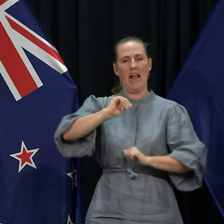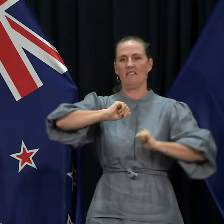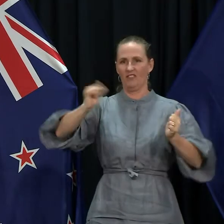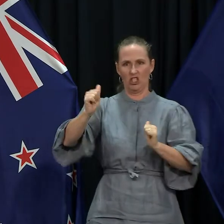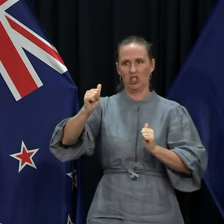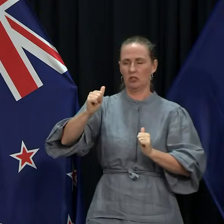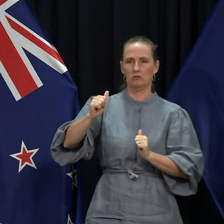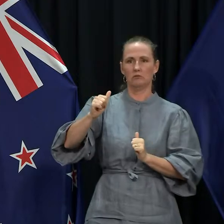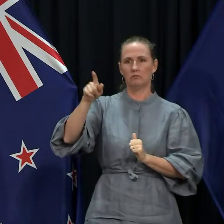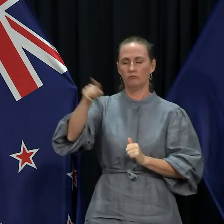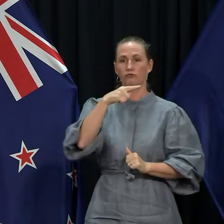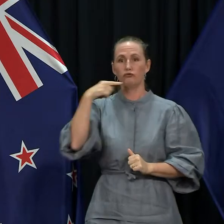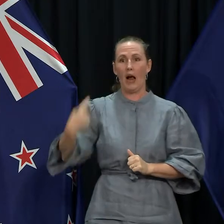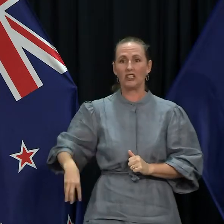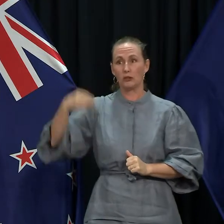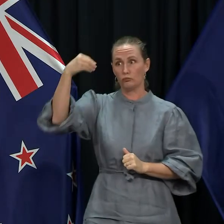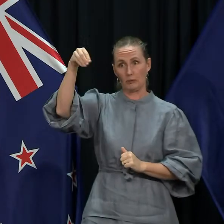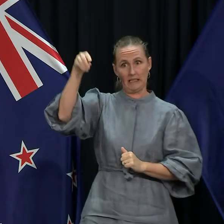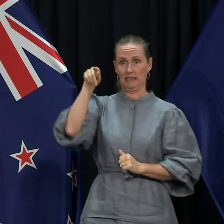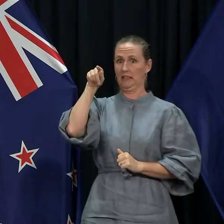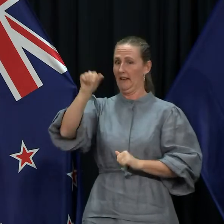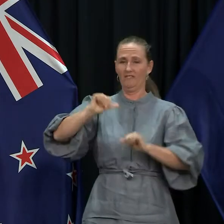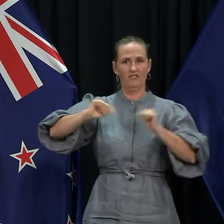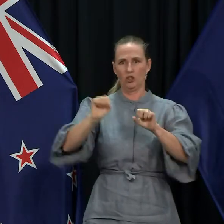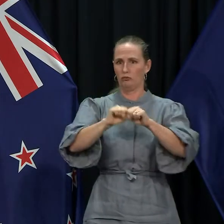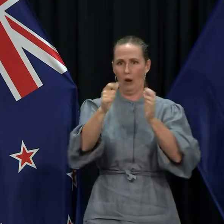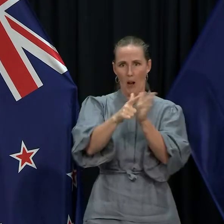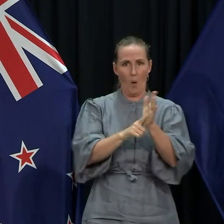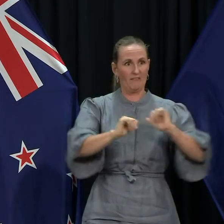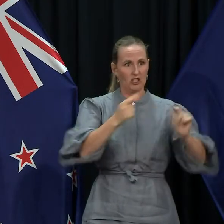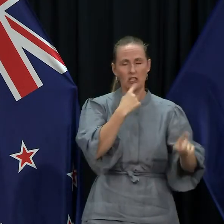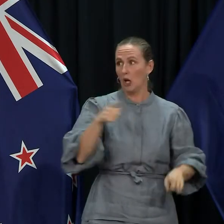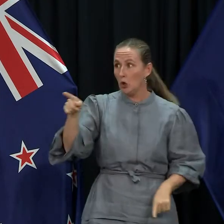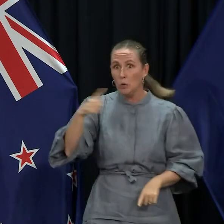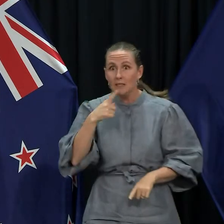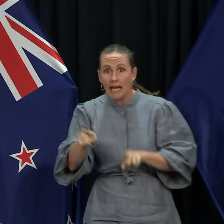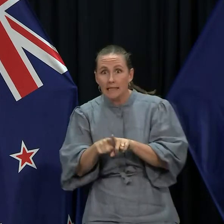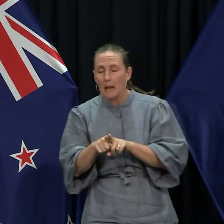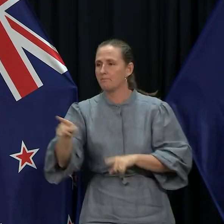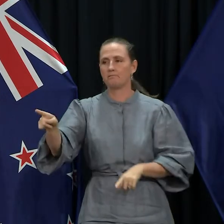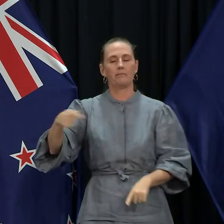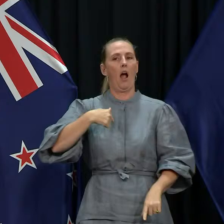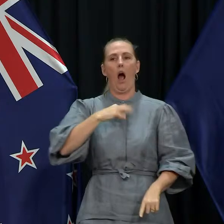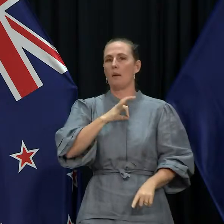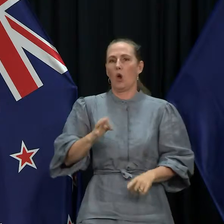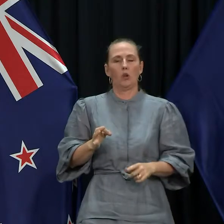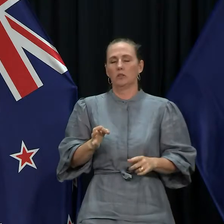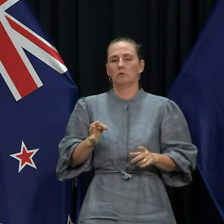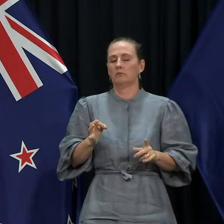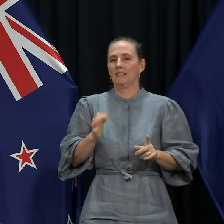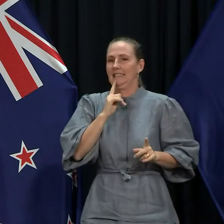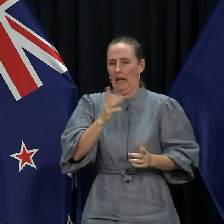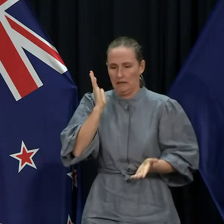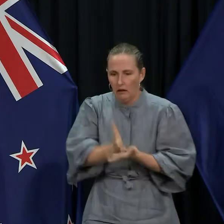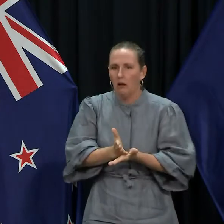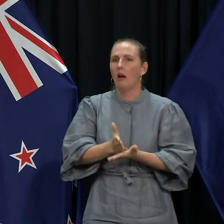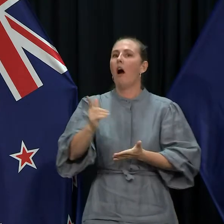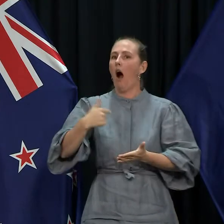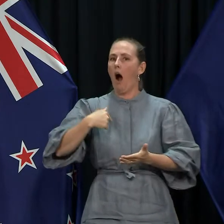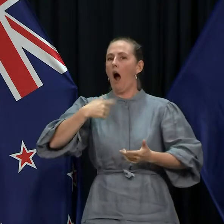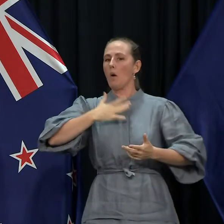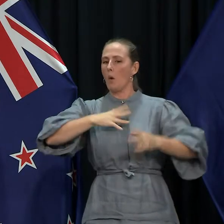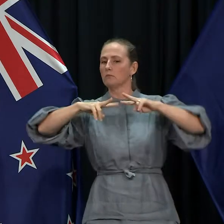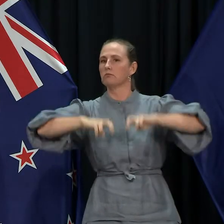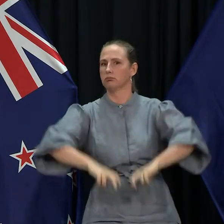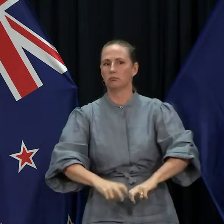I'm not. There is the evidence here that war crimes have been committed by Russia. I'm just a bit confused. You said you won't say... You